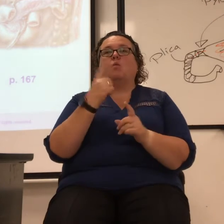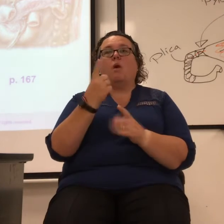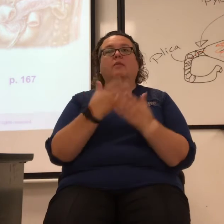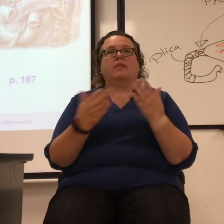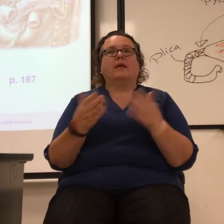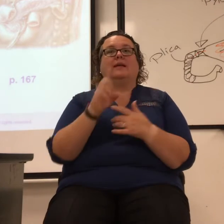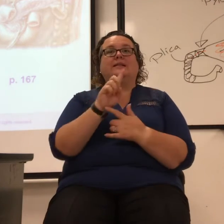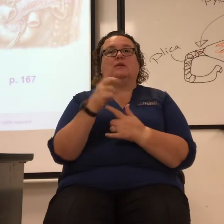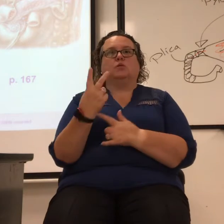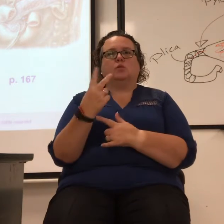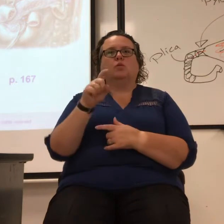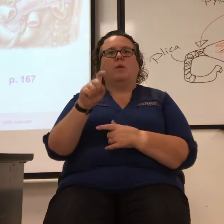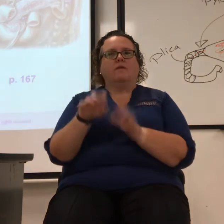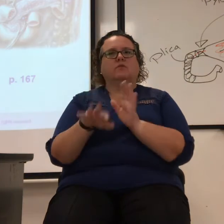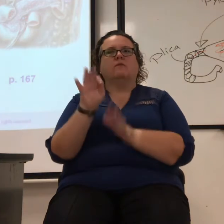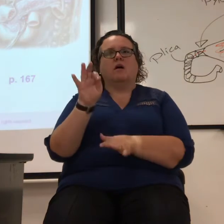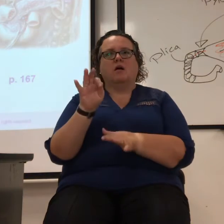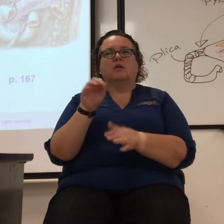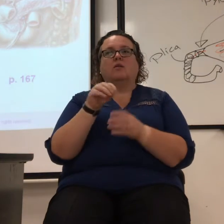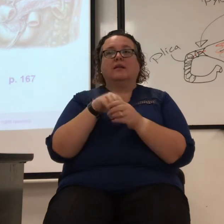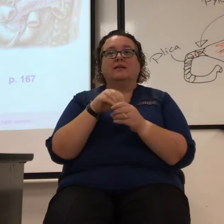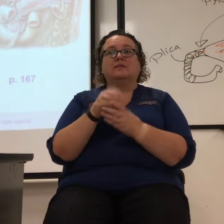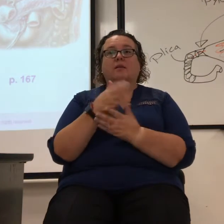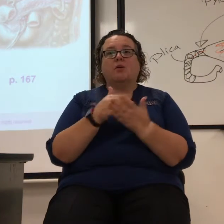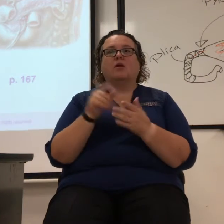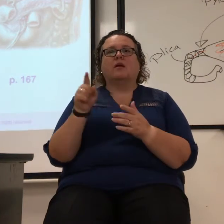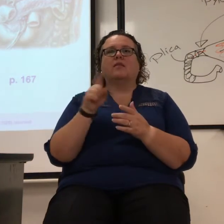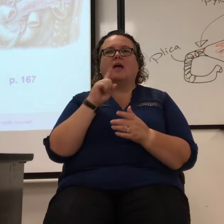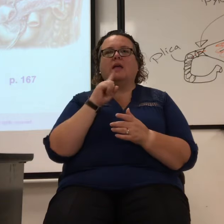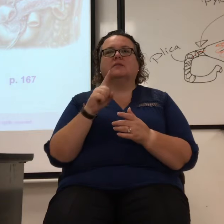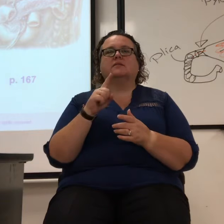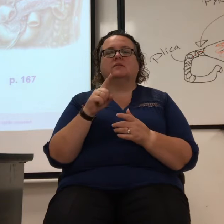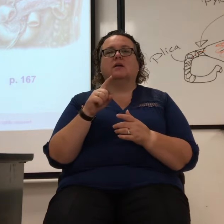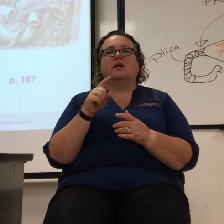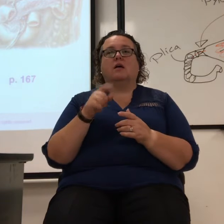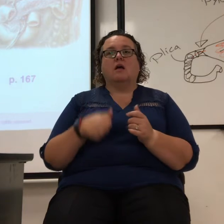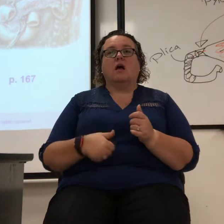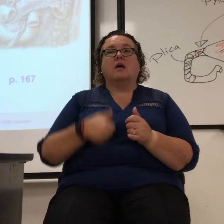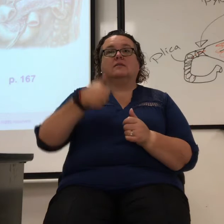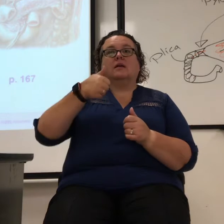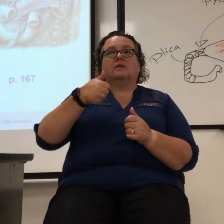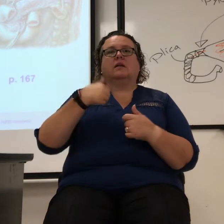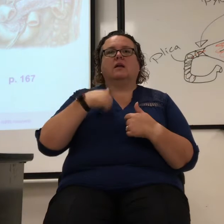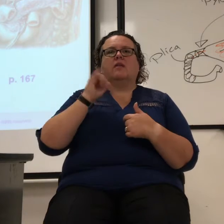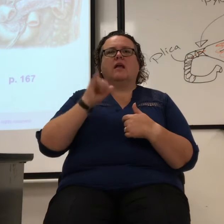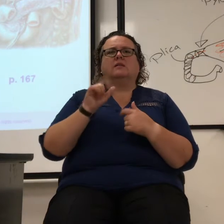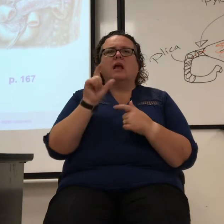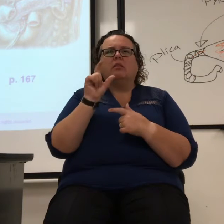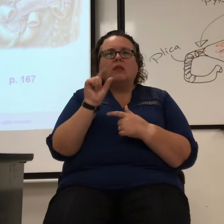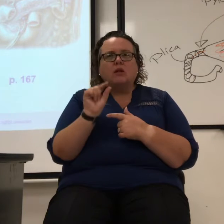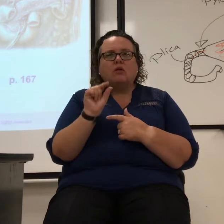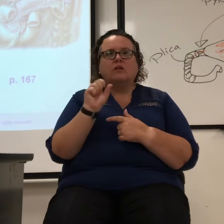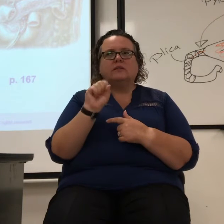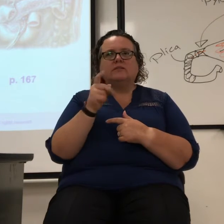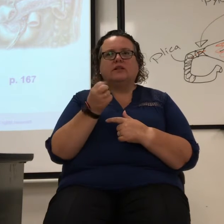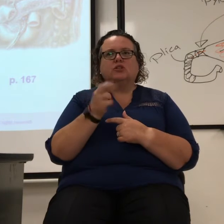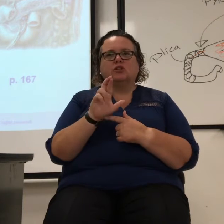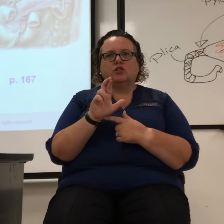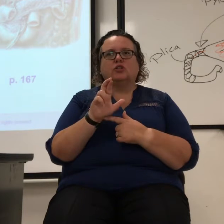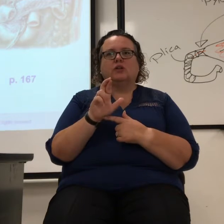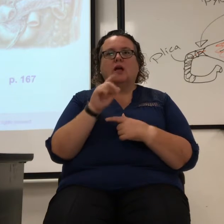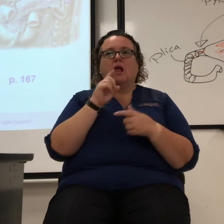find. On the inside of this part that's descending is a little sphincter